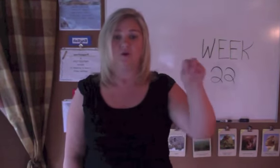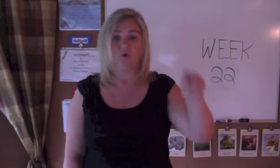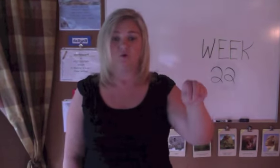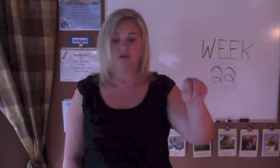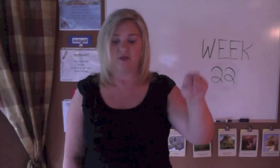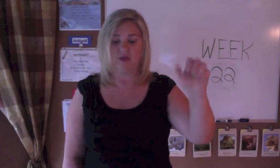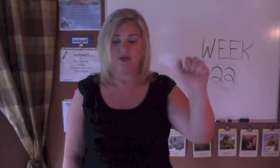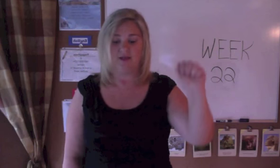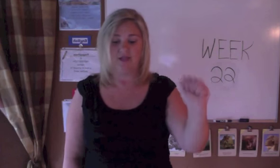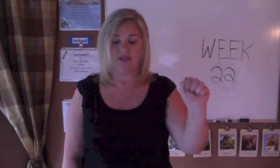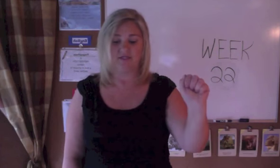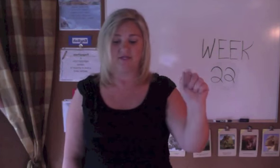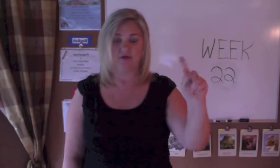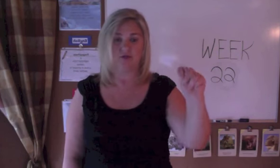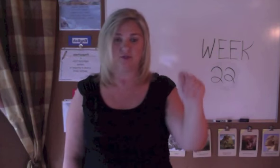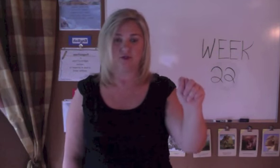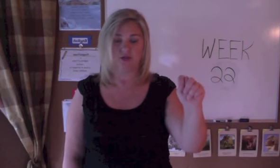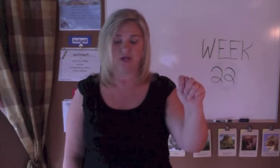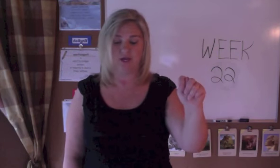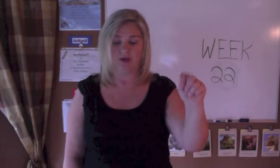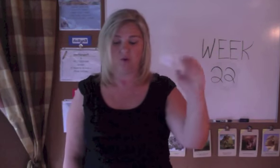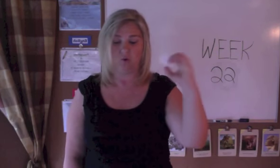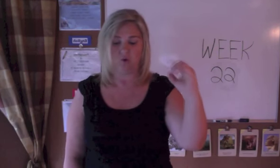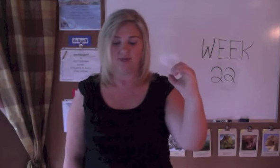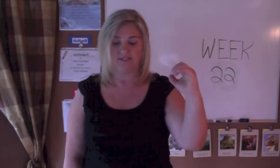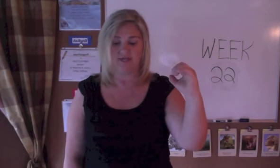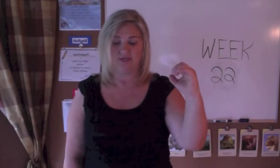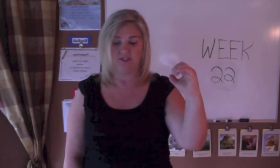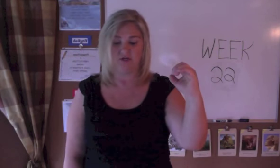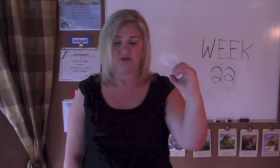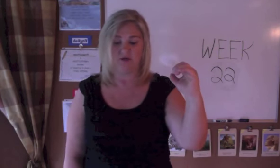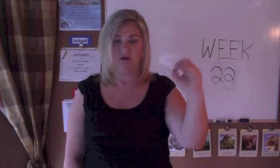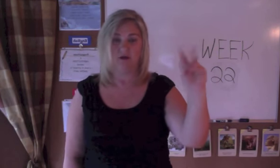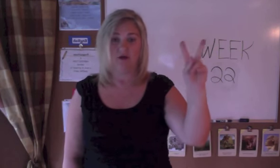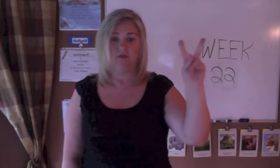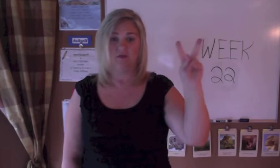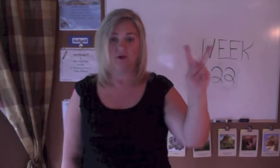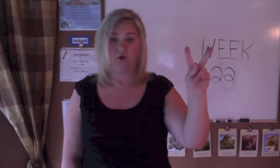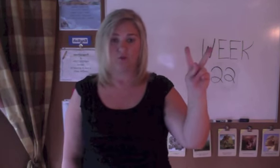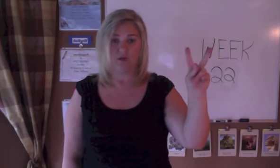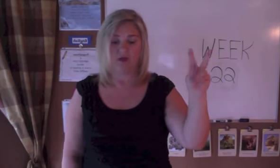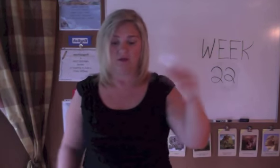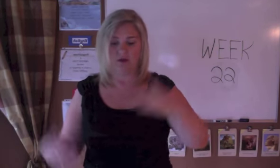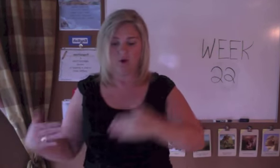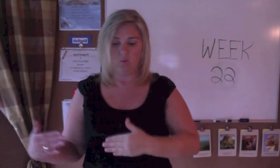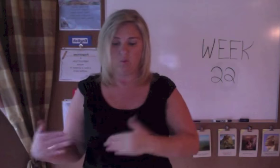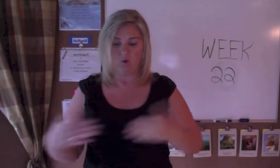North Atlantic Treaty Organization, the Korean